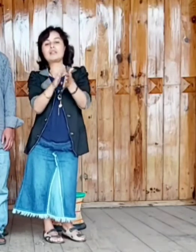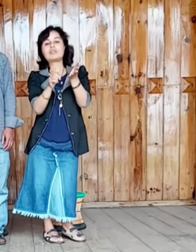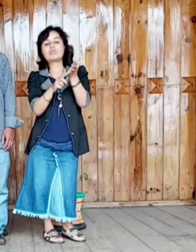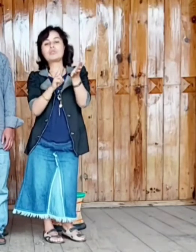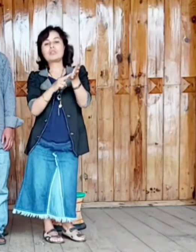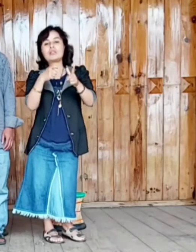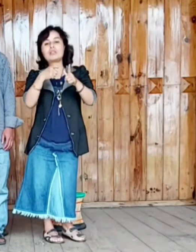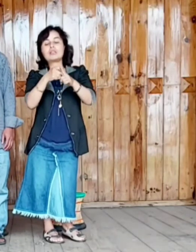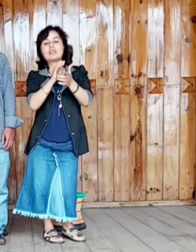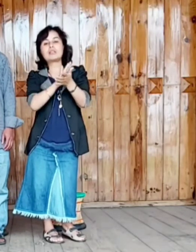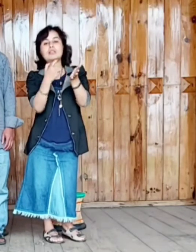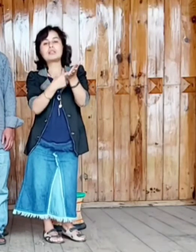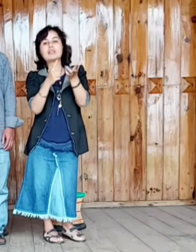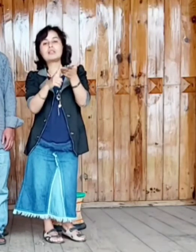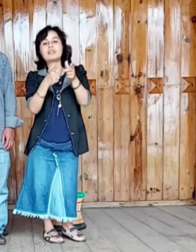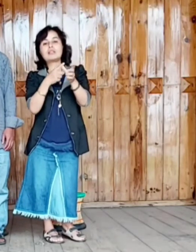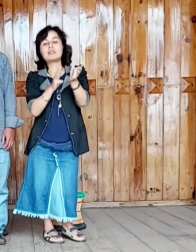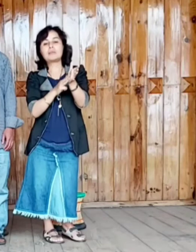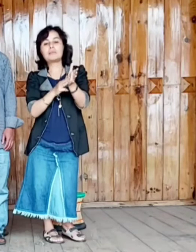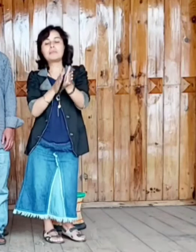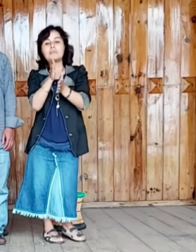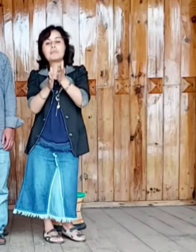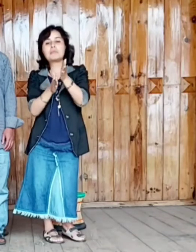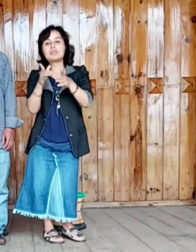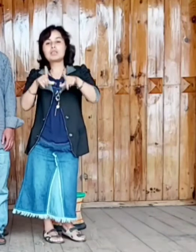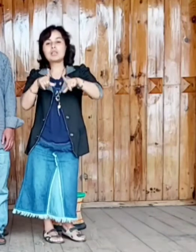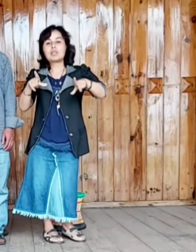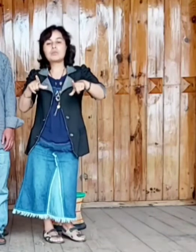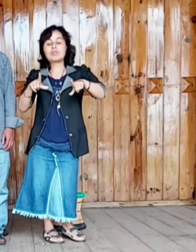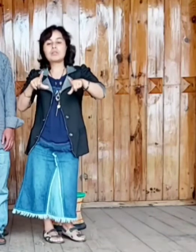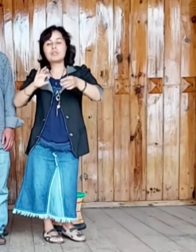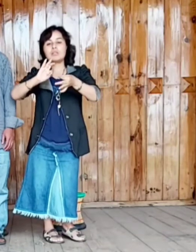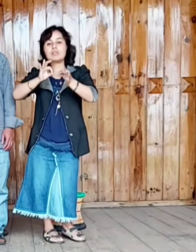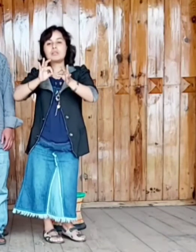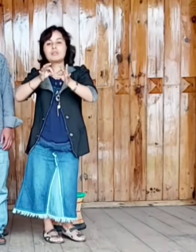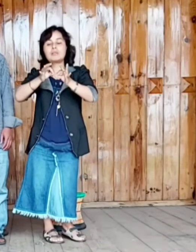ba le ya ka sign language translator